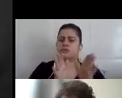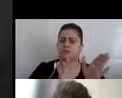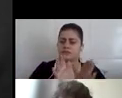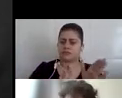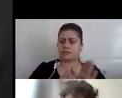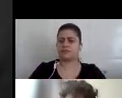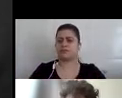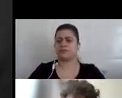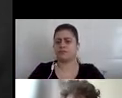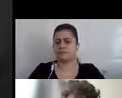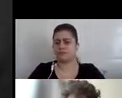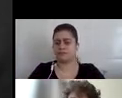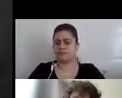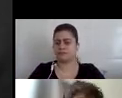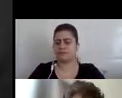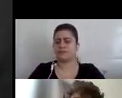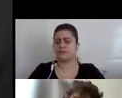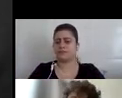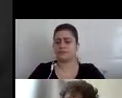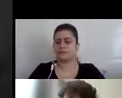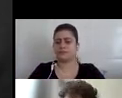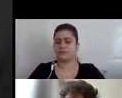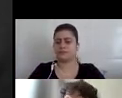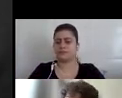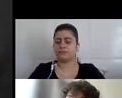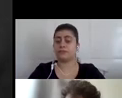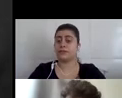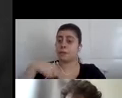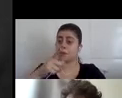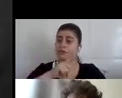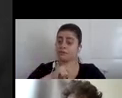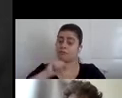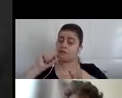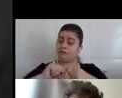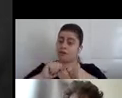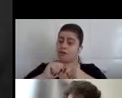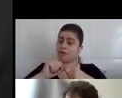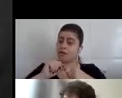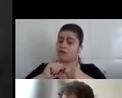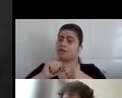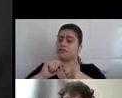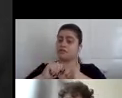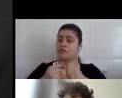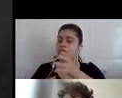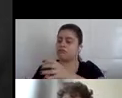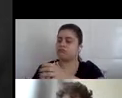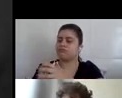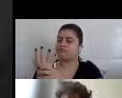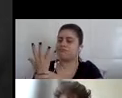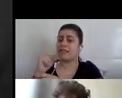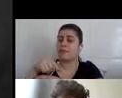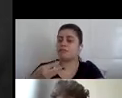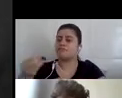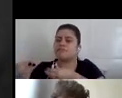and distribution, the logistic of food, so for example, markets or also wholesale markets, and all the aspects connected